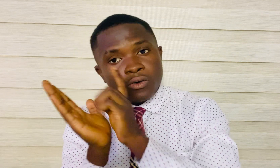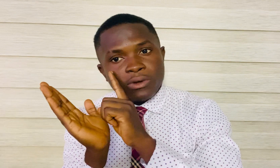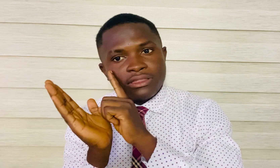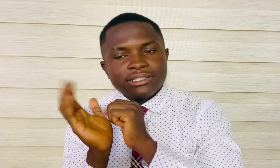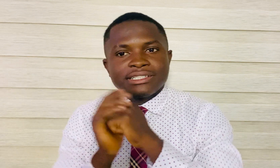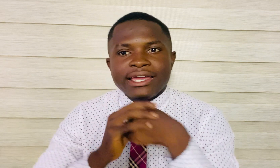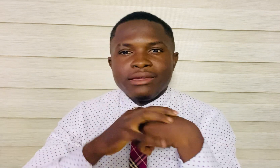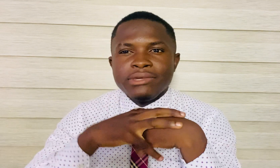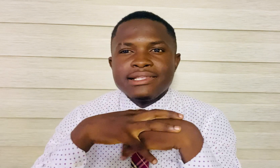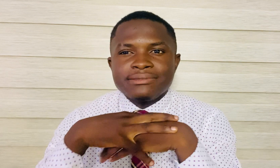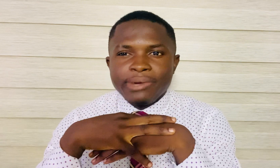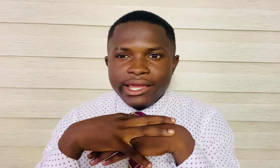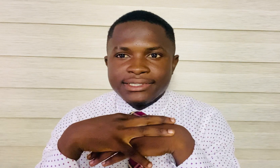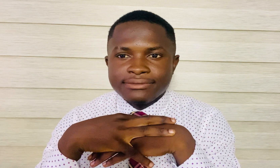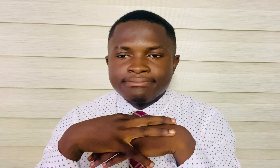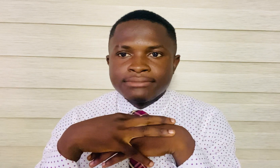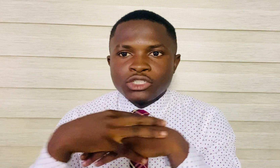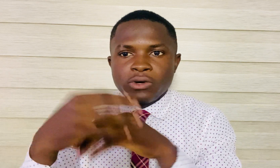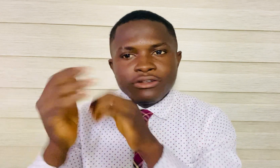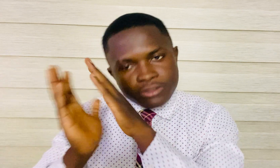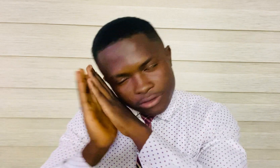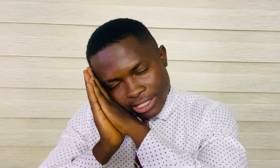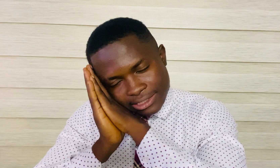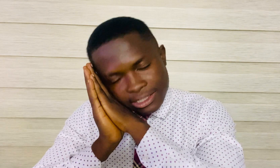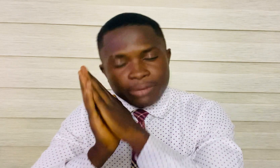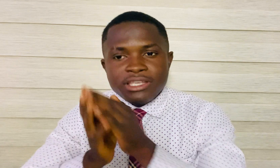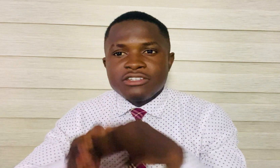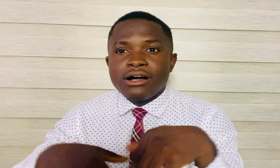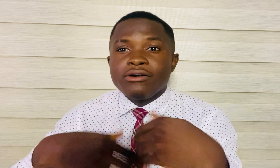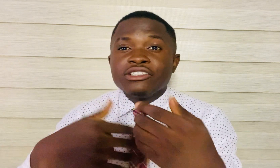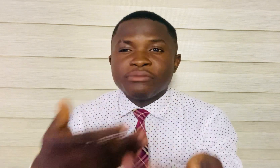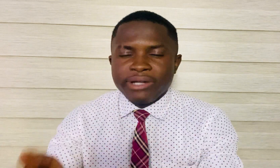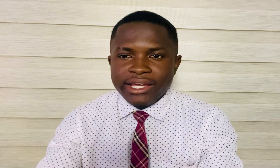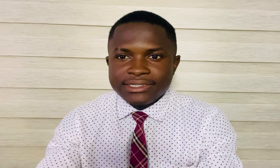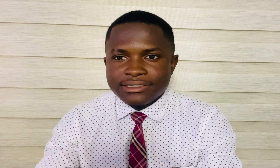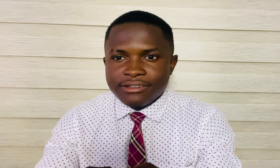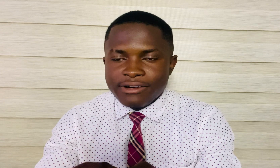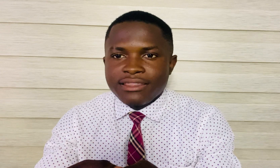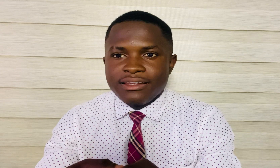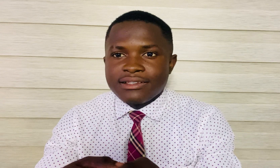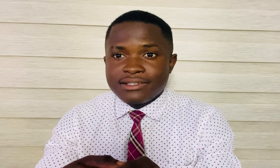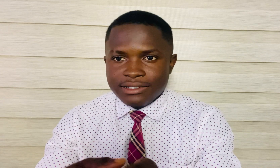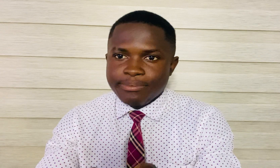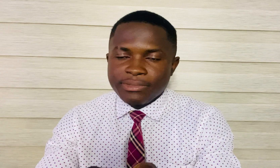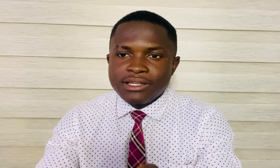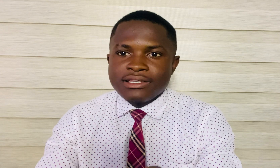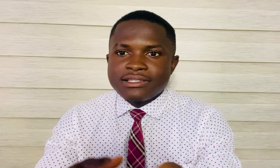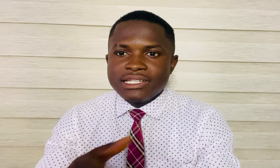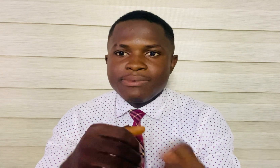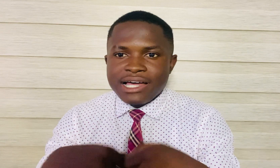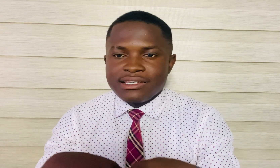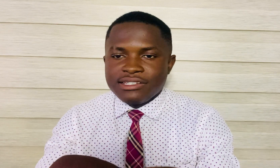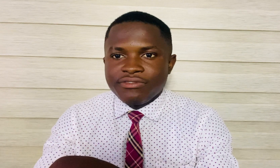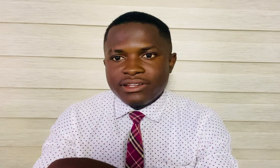With this sign, it means bed. So when you do this, it means you are going to bed rather than sleep. Sleep has a different